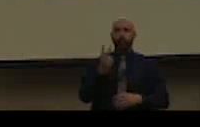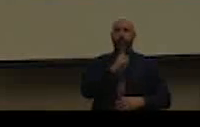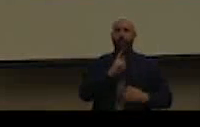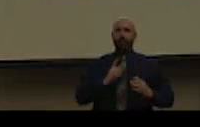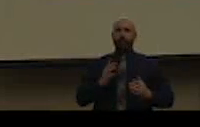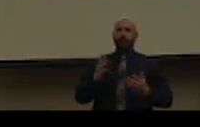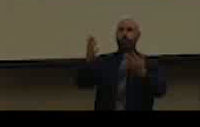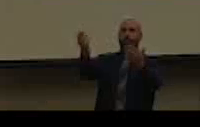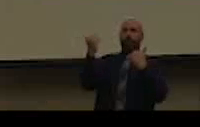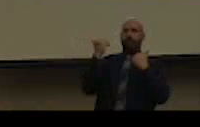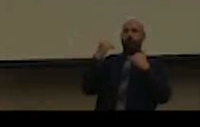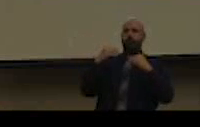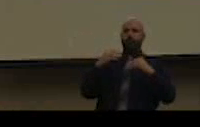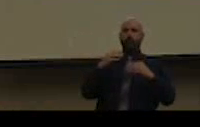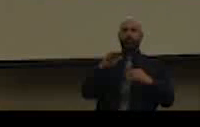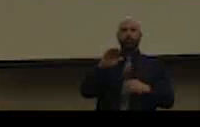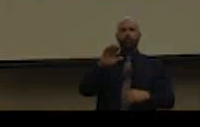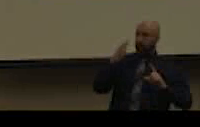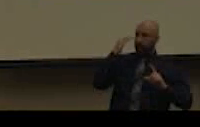hear